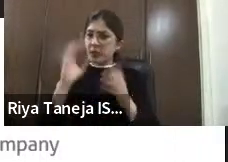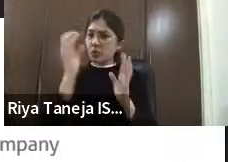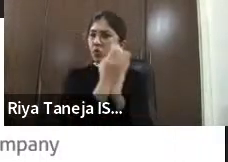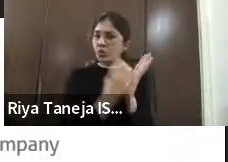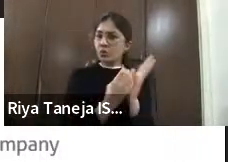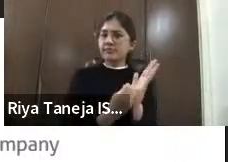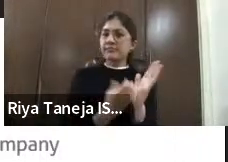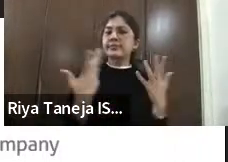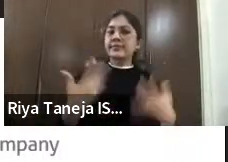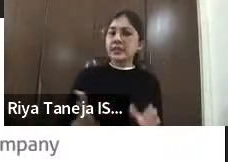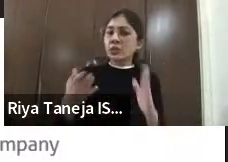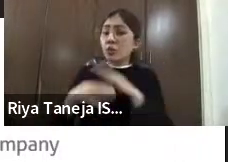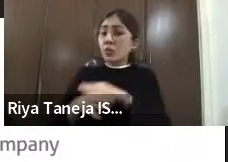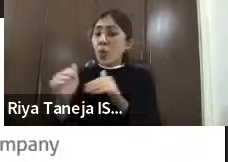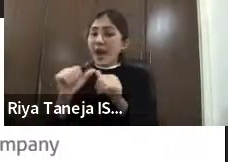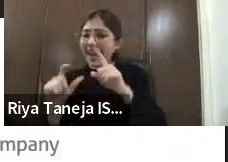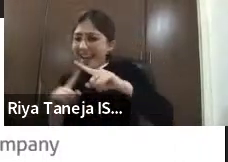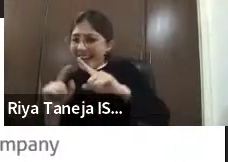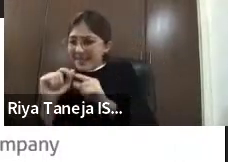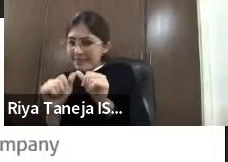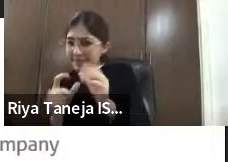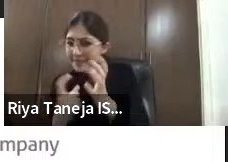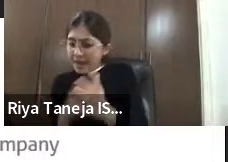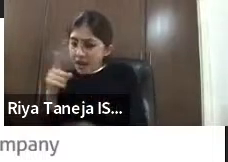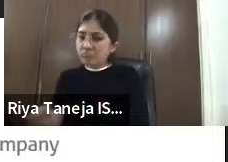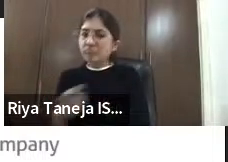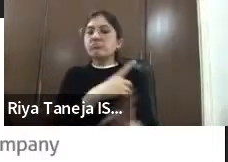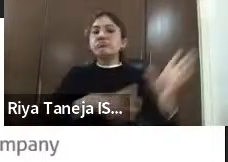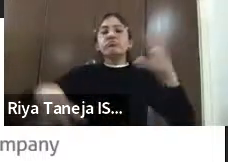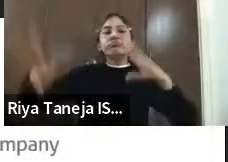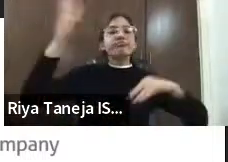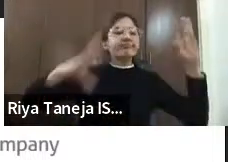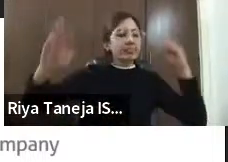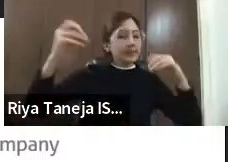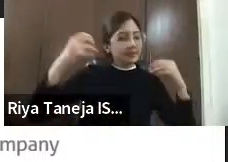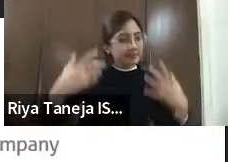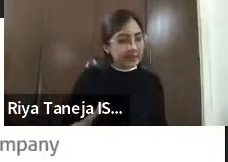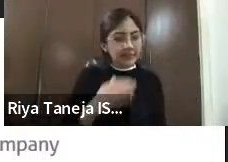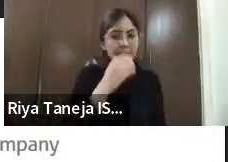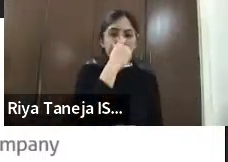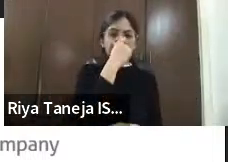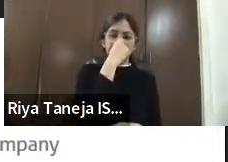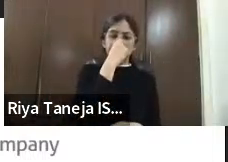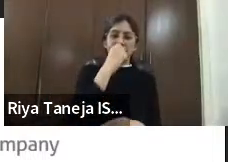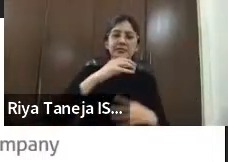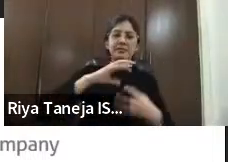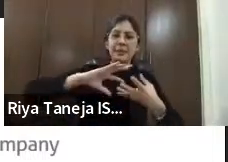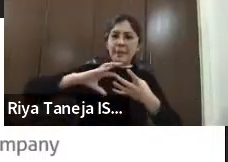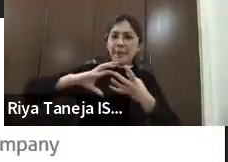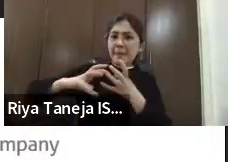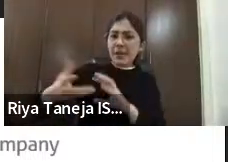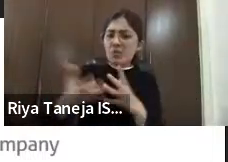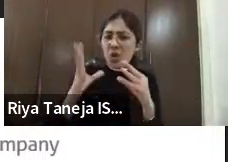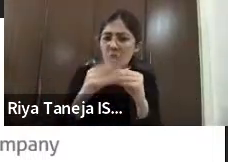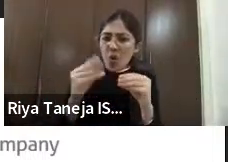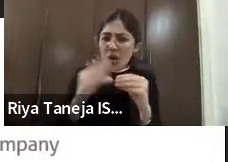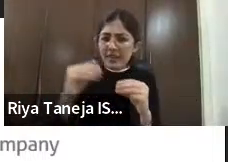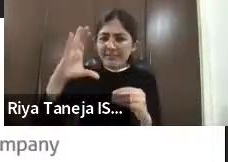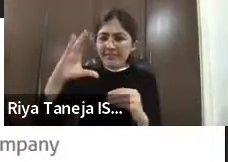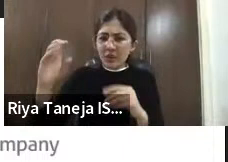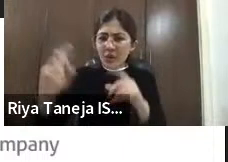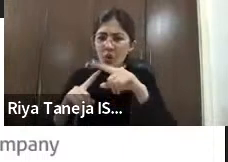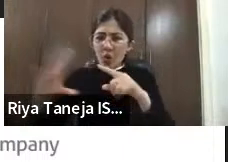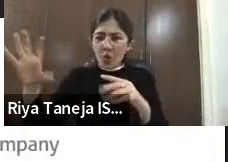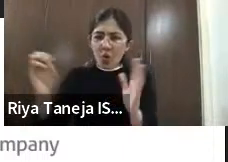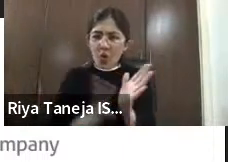ATPAR. In the beginning, Ditty Trade manufactured machine-made as well as handmade cotton wick. Soon,